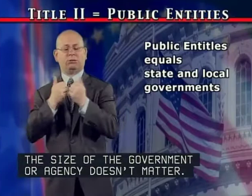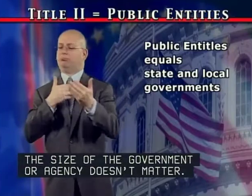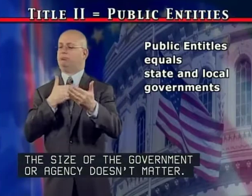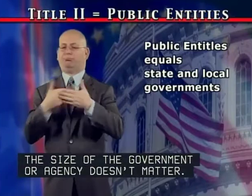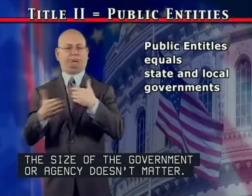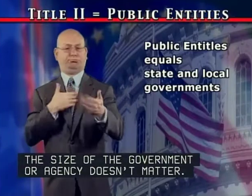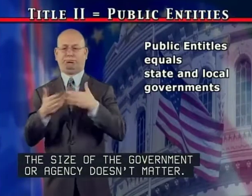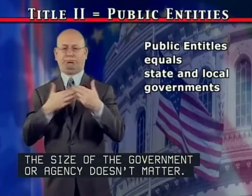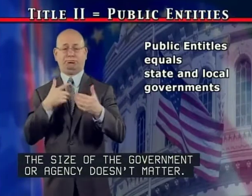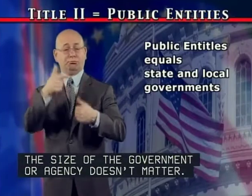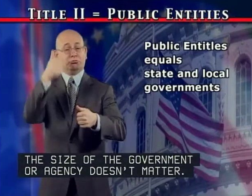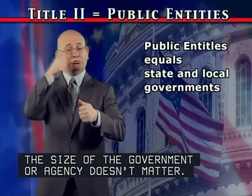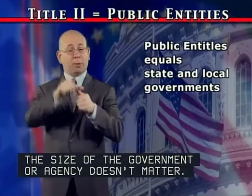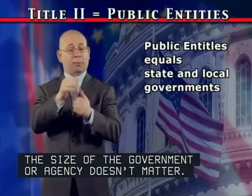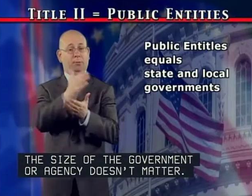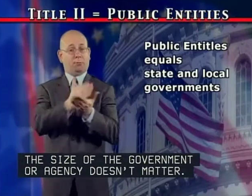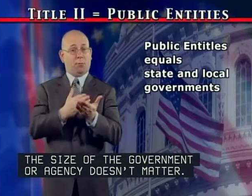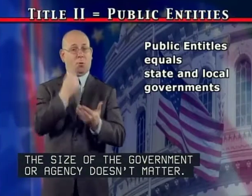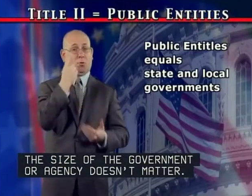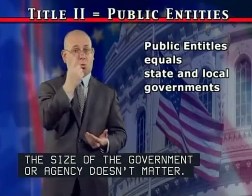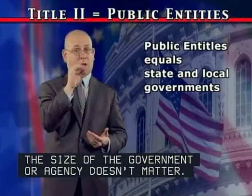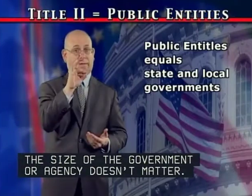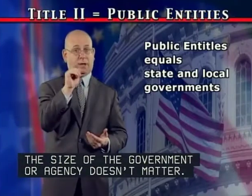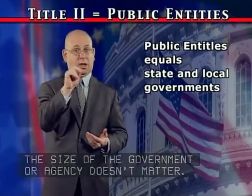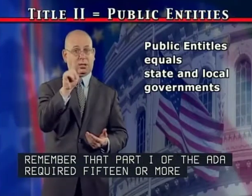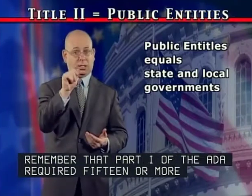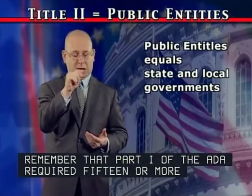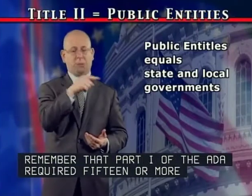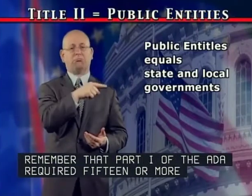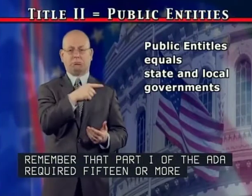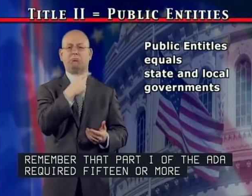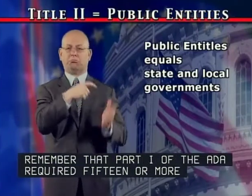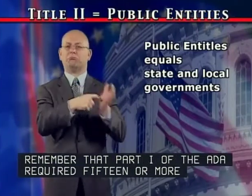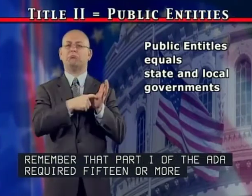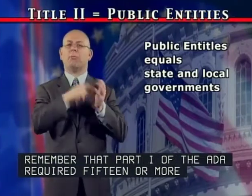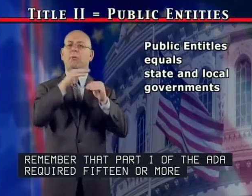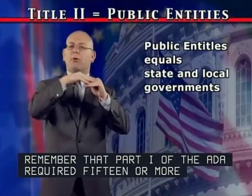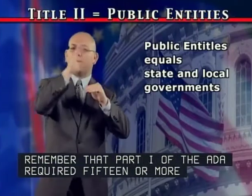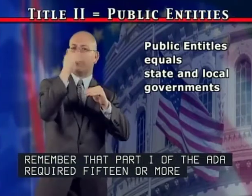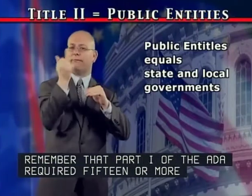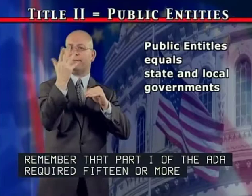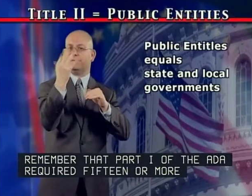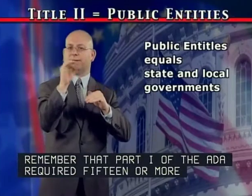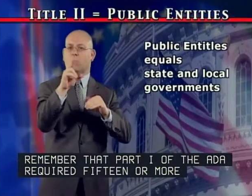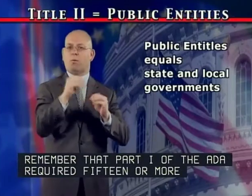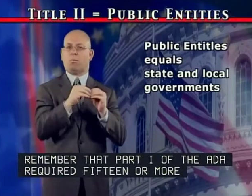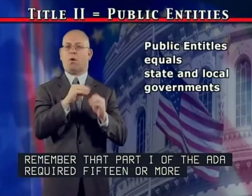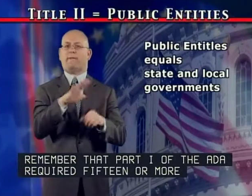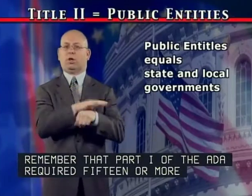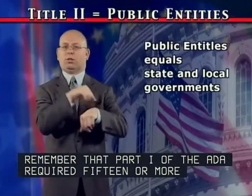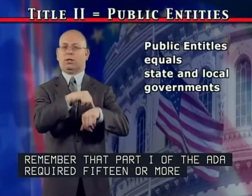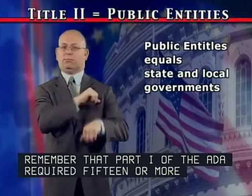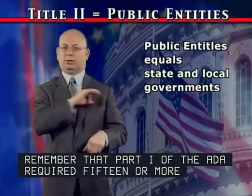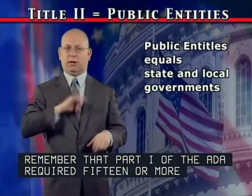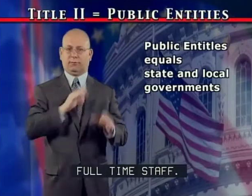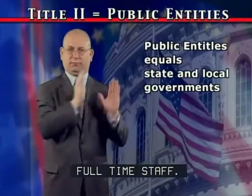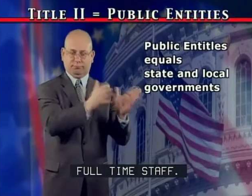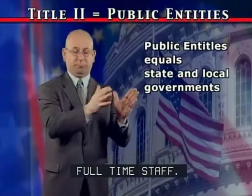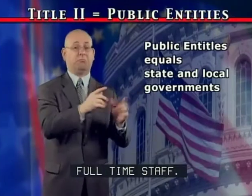The size of the government or agency doesn't matter. Remember that Part 1 of the ADA required 15 or more